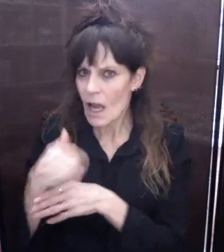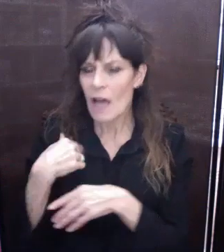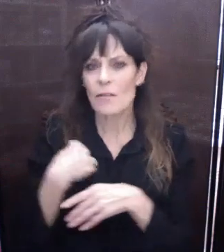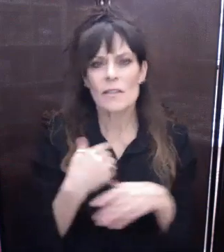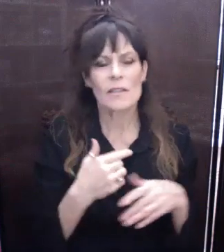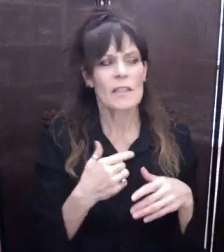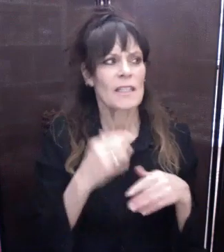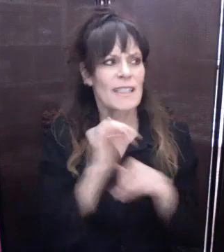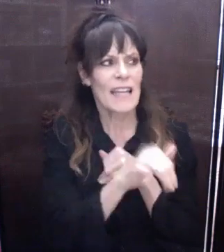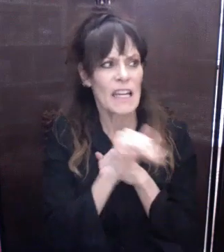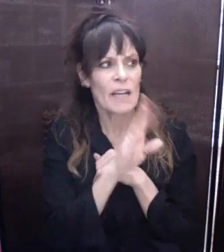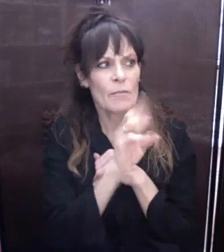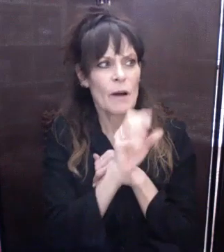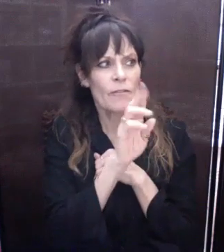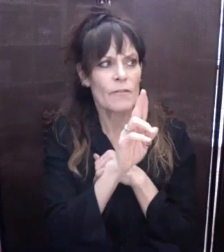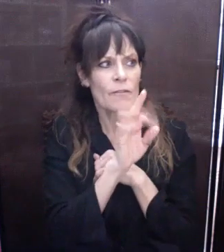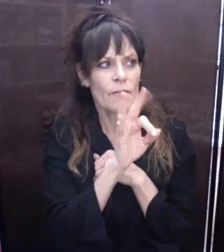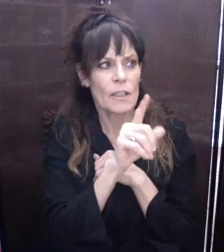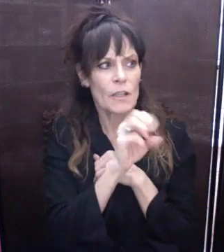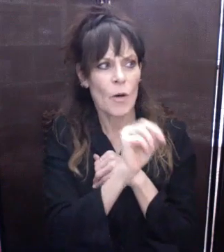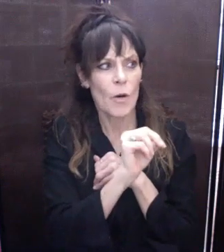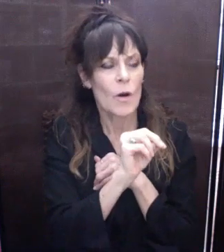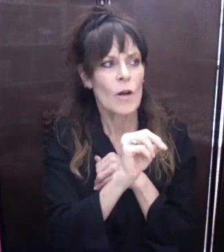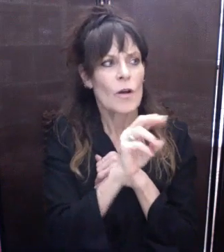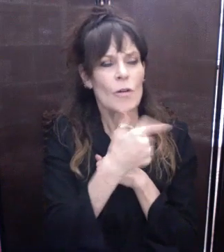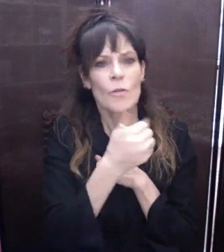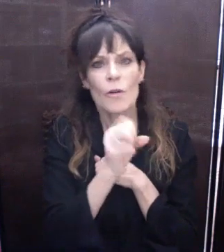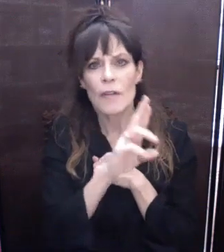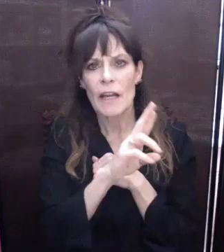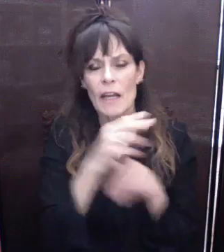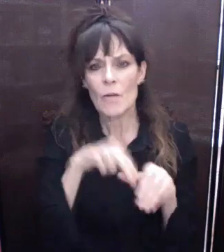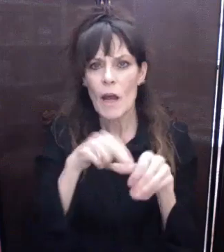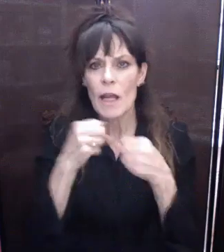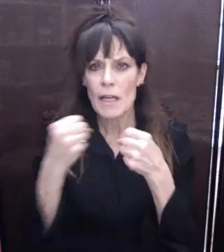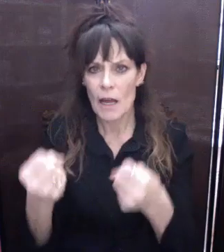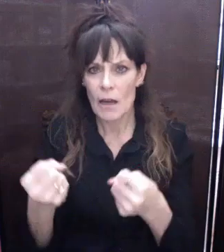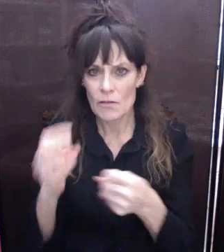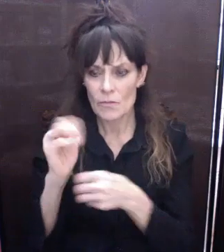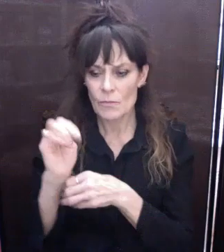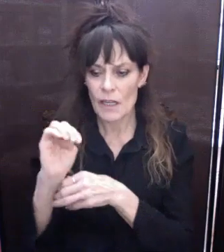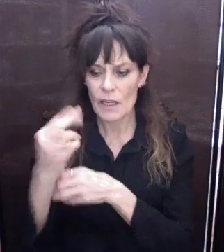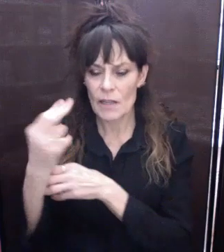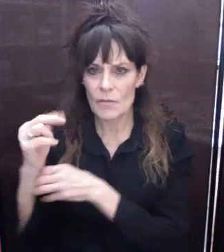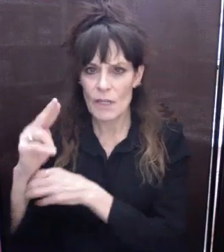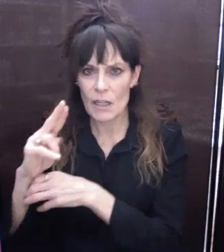got a ride out to Galena to McHenry and crawled into a guy's basement there, Tom B.